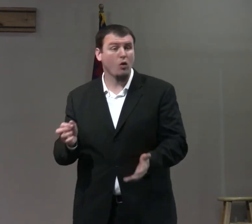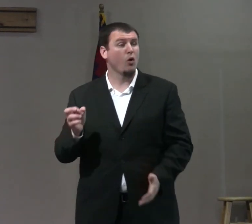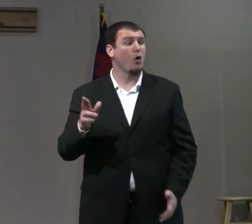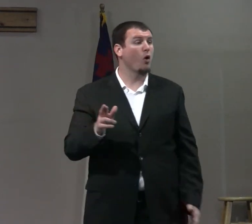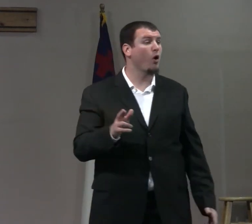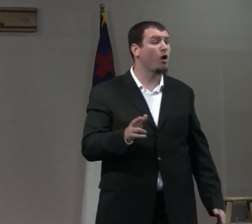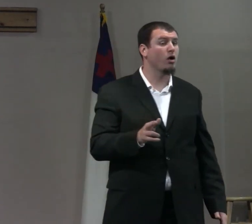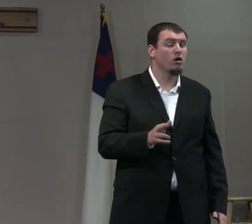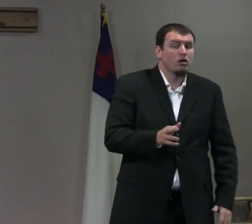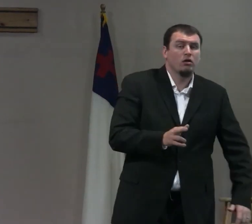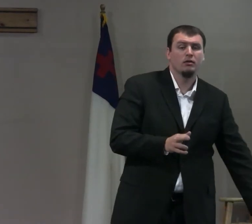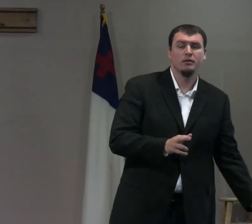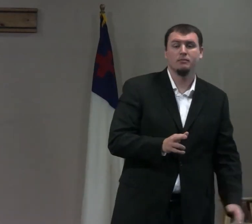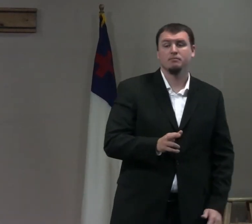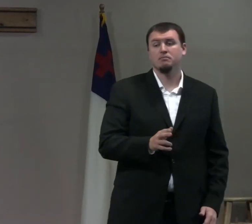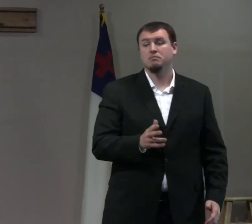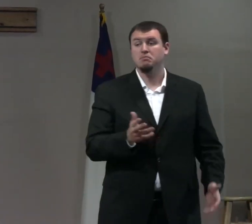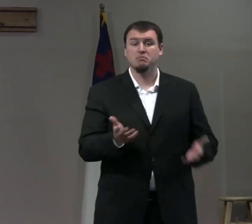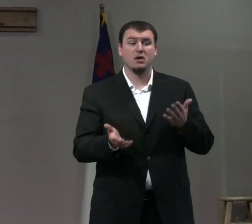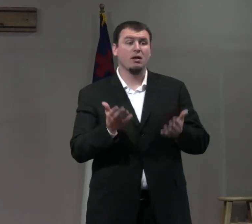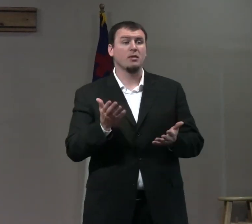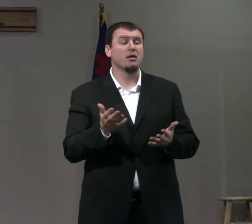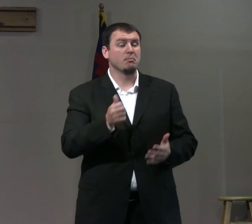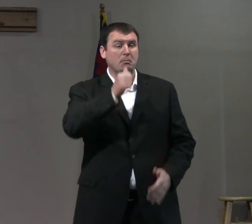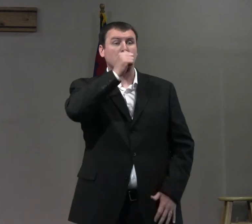Have that patience to sit and talk with them.